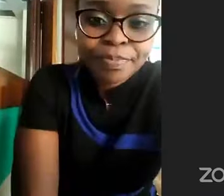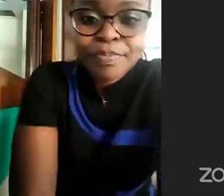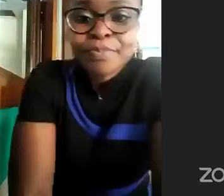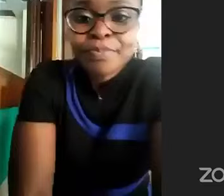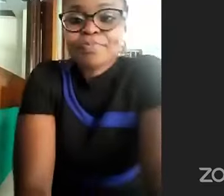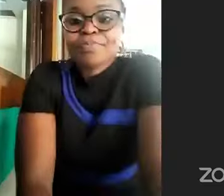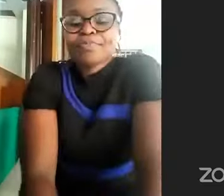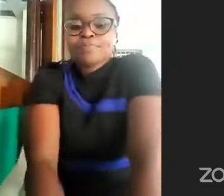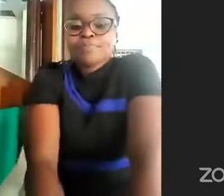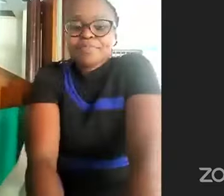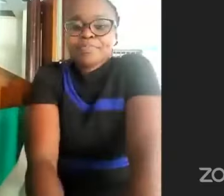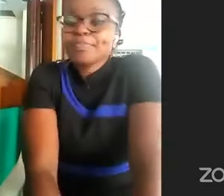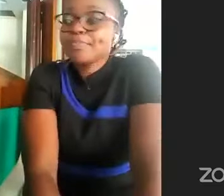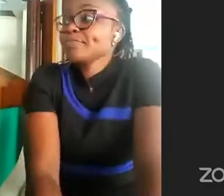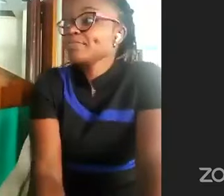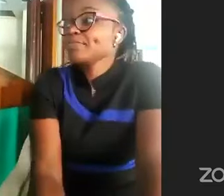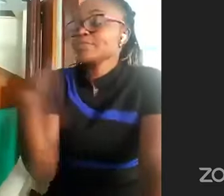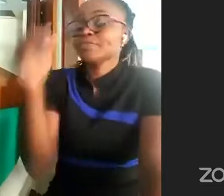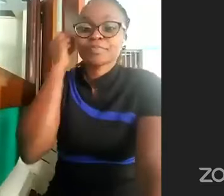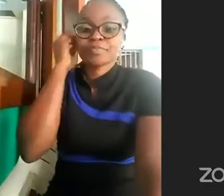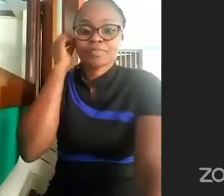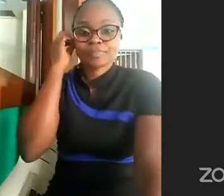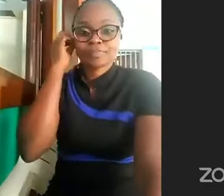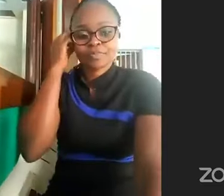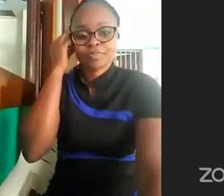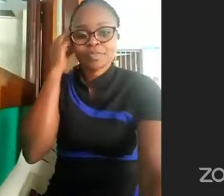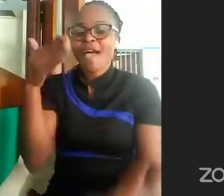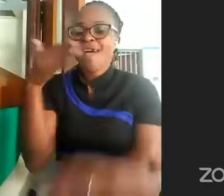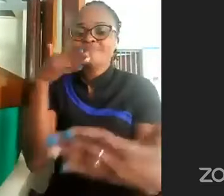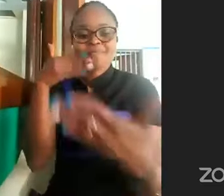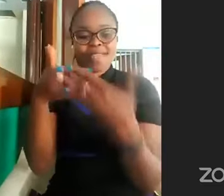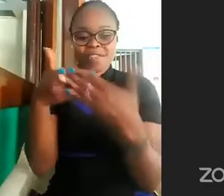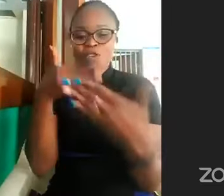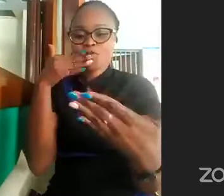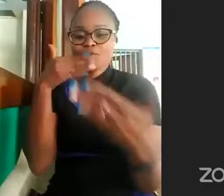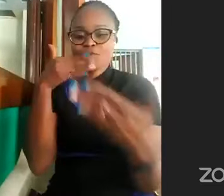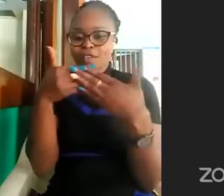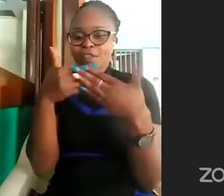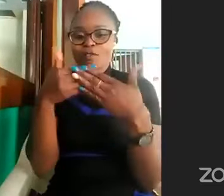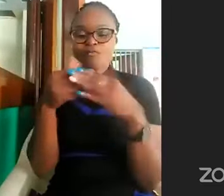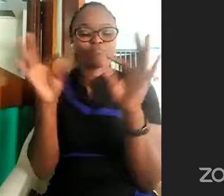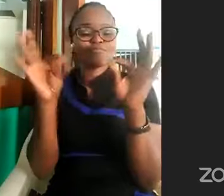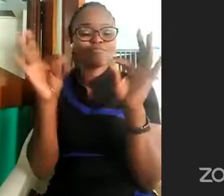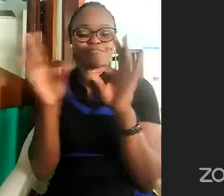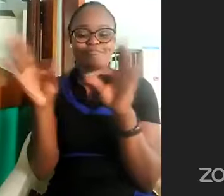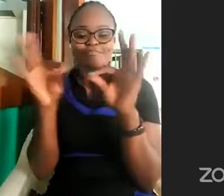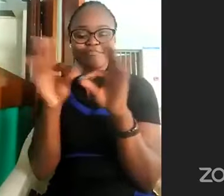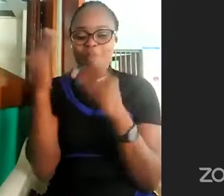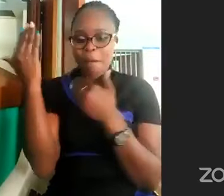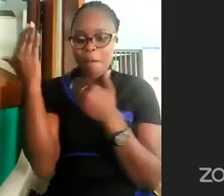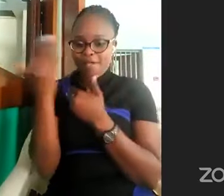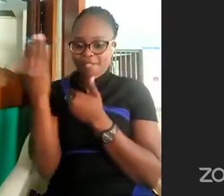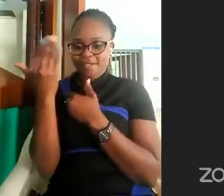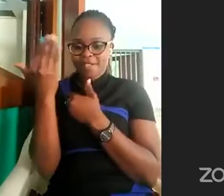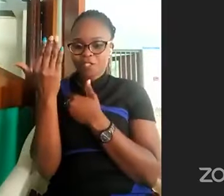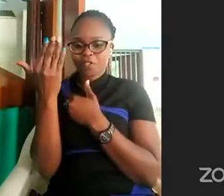Well, thank you so much, Madam Sophie, for the wonderful presentation. And we really appreciate